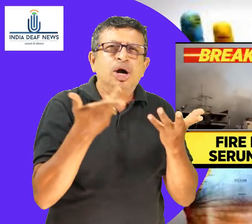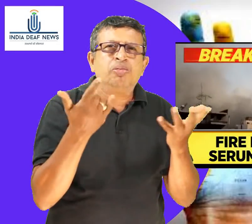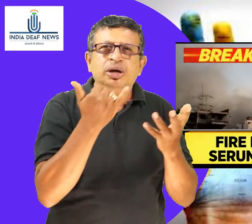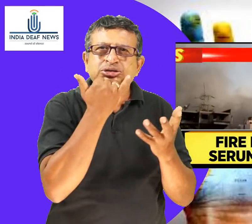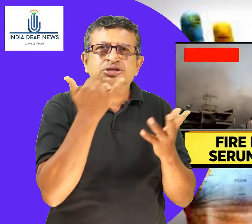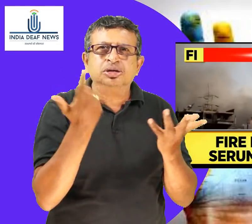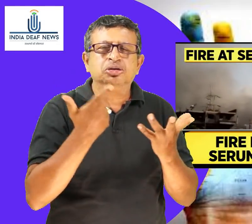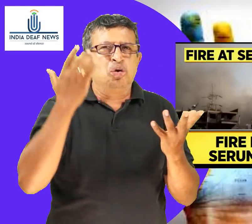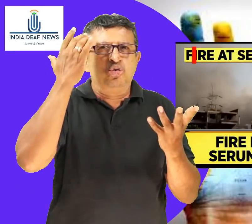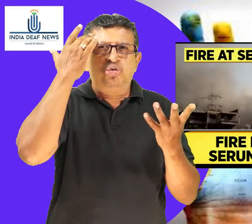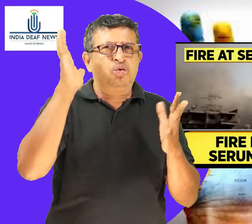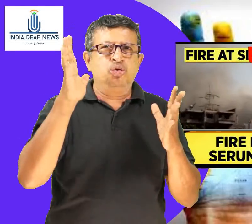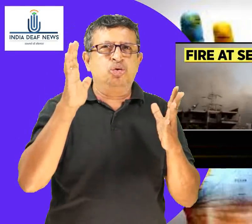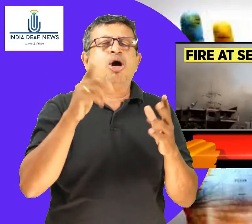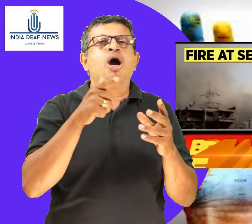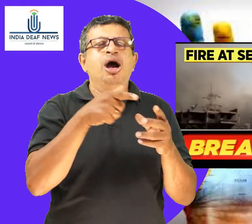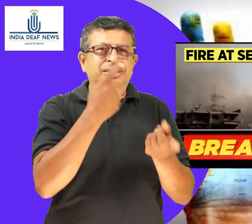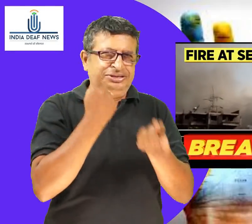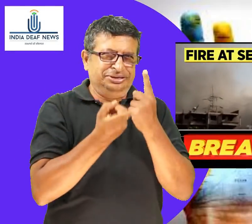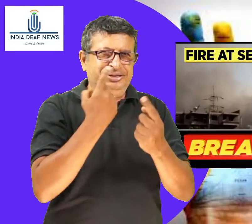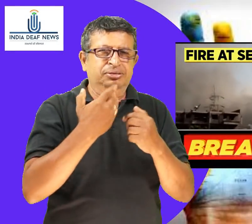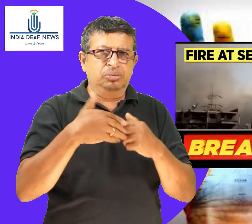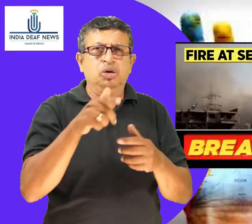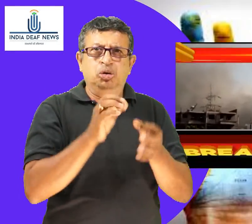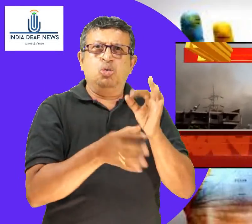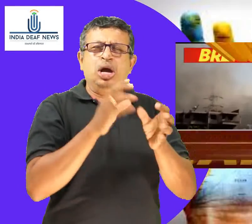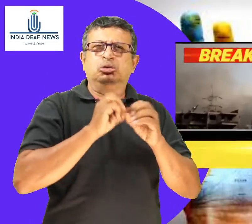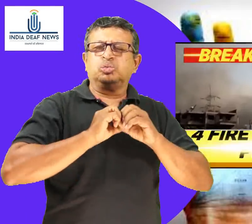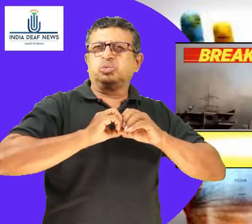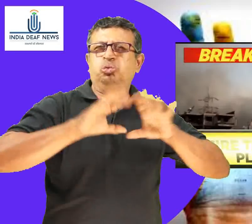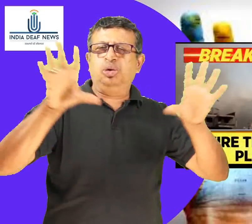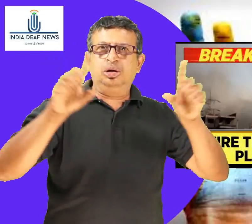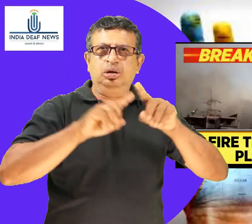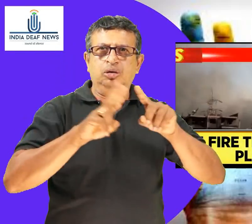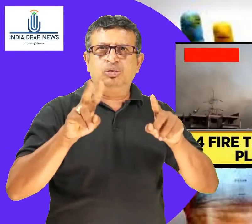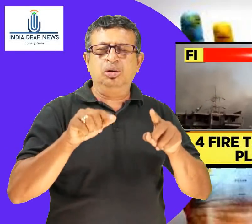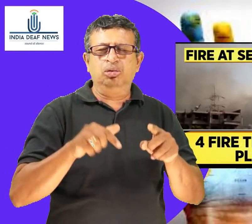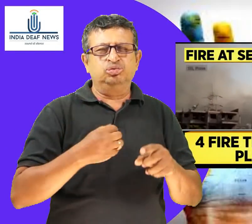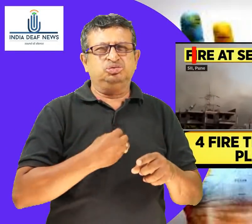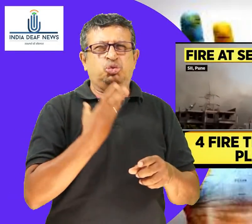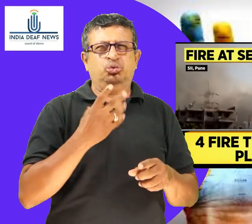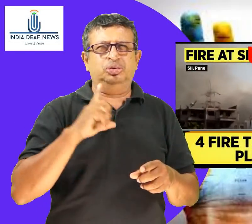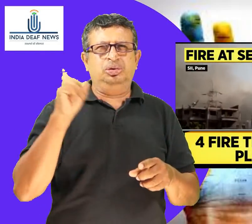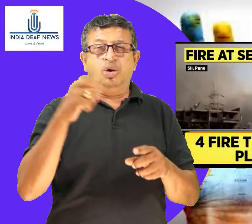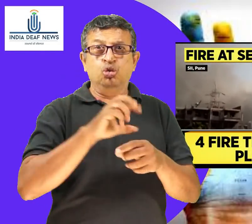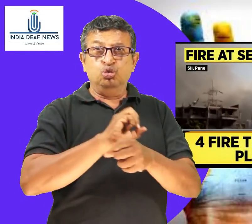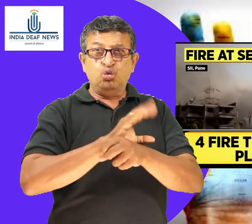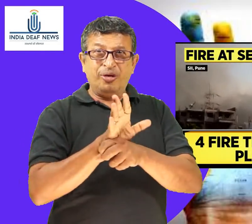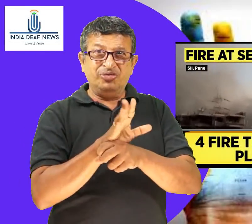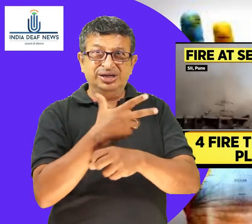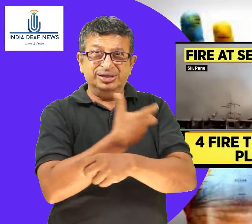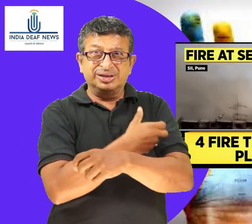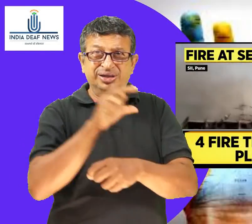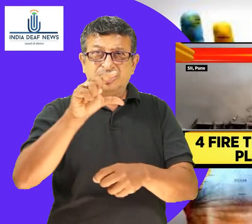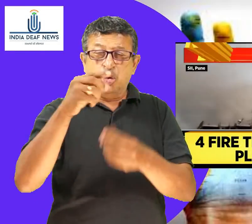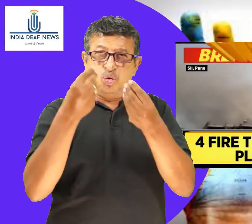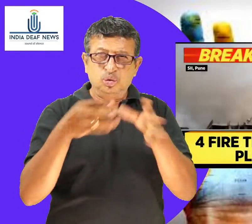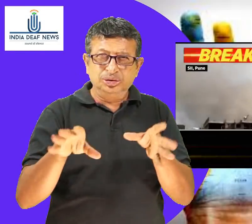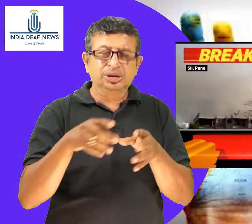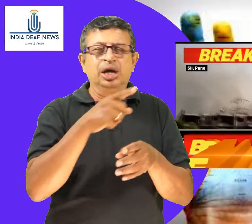one of the units inside on the second floor where the fire has caught up. At this point, there are 4 fire engines as well as ambulances and that